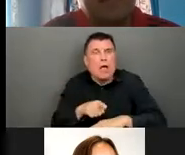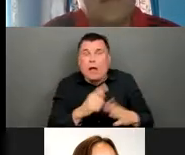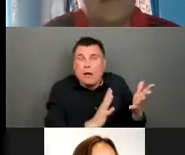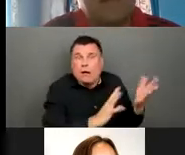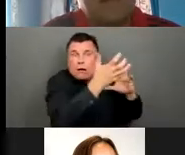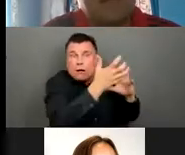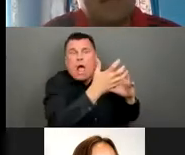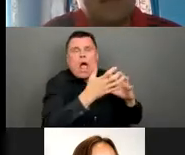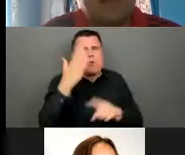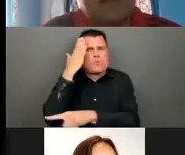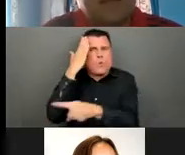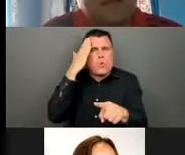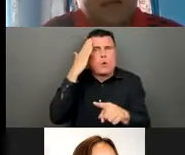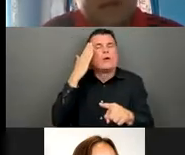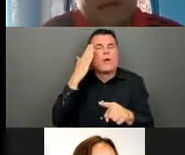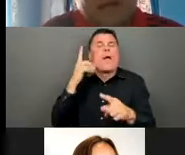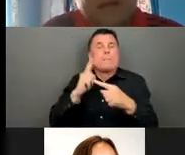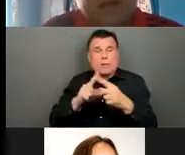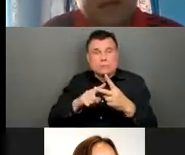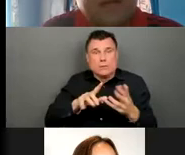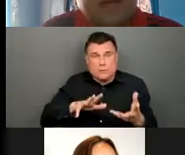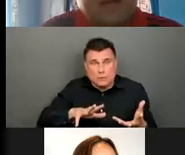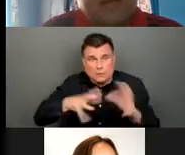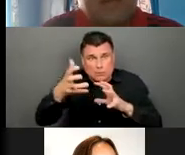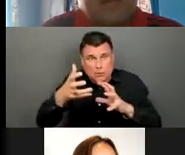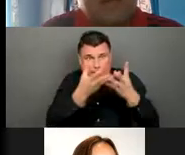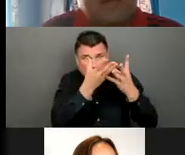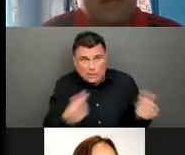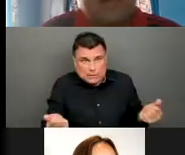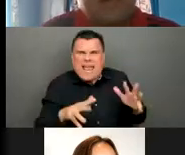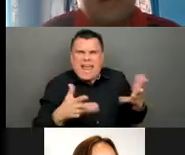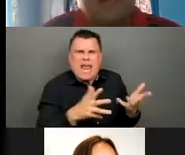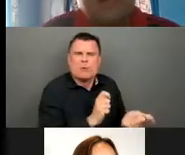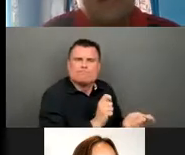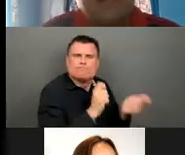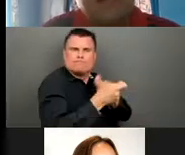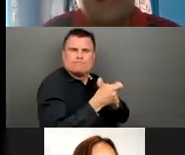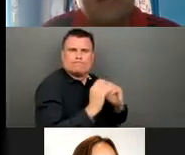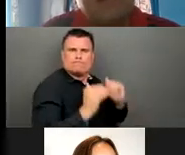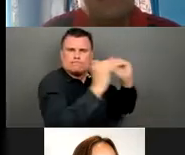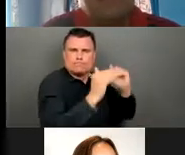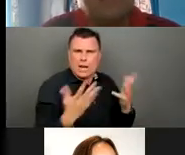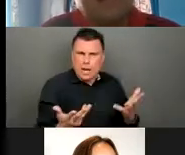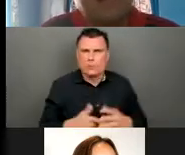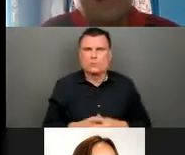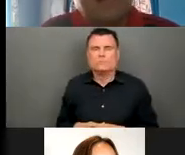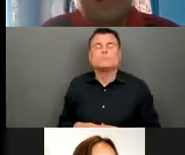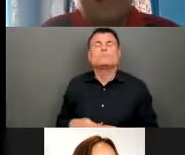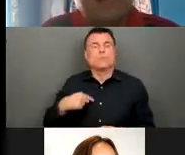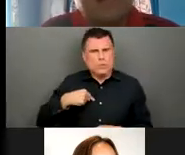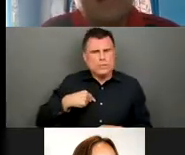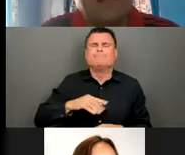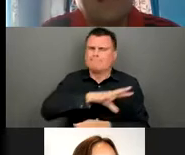We have been engaged during the assessment and planning process. We also represent